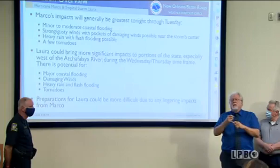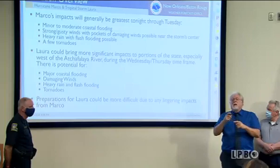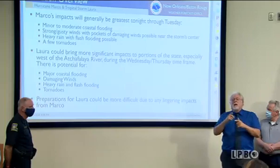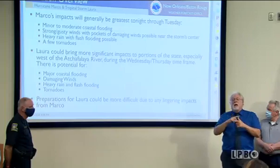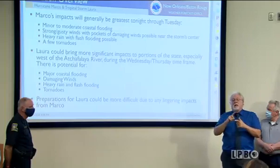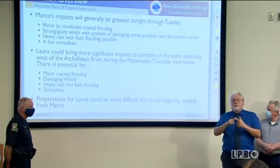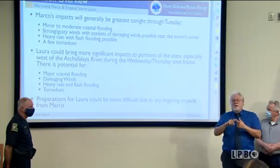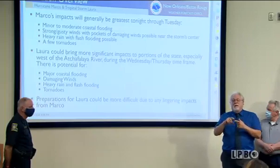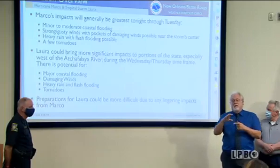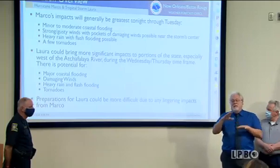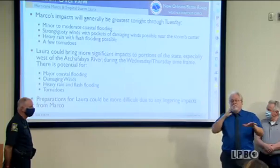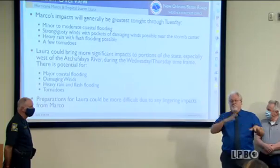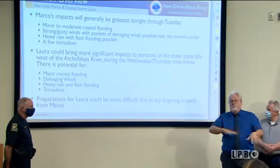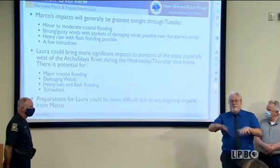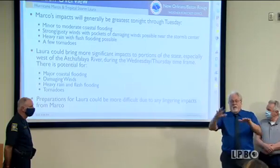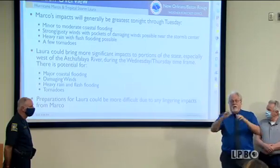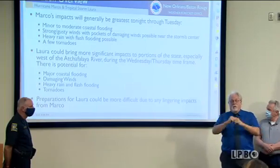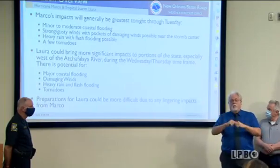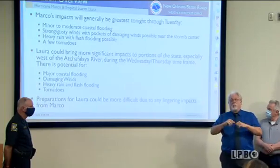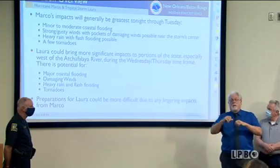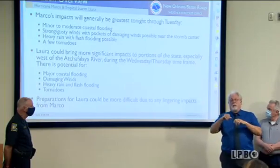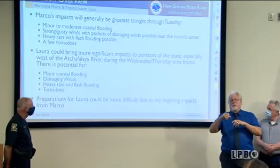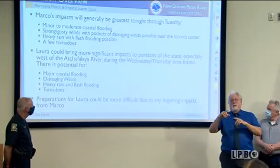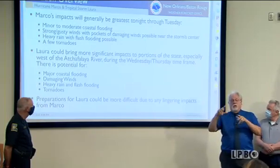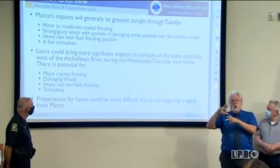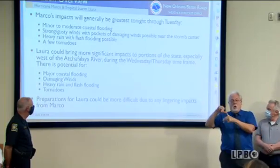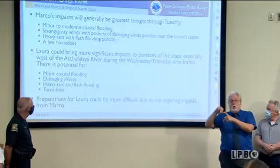and coastal flooding along with some storm surge.